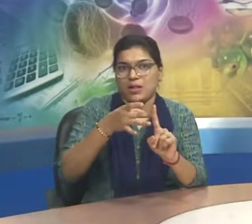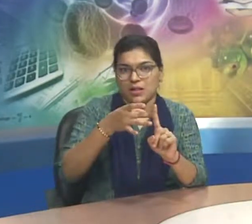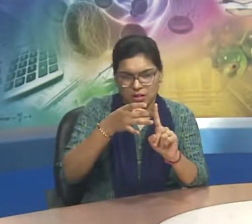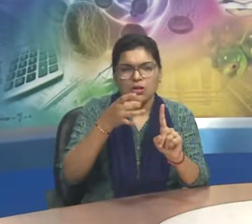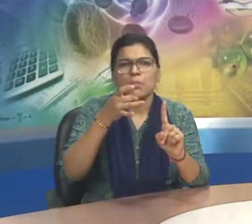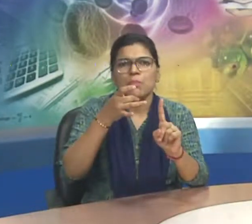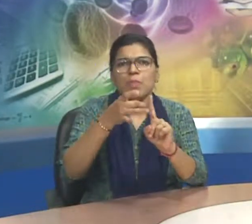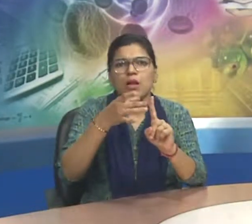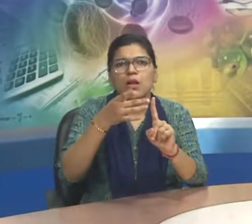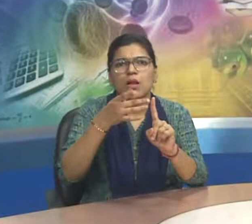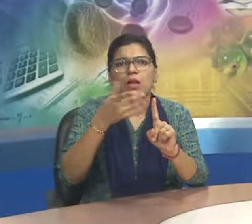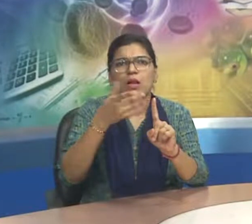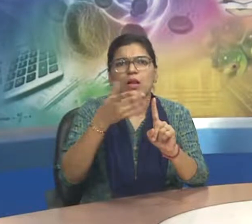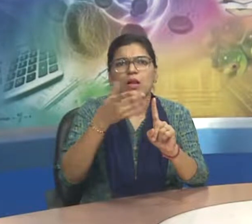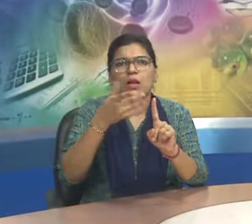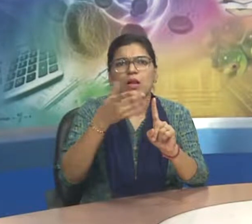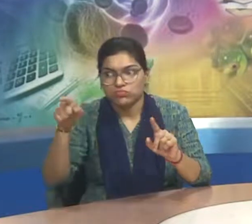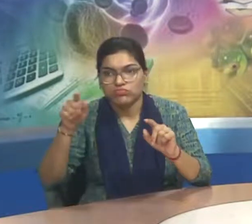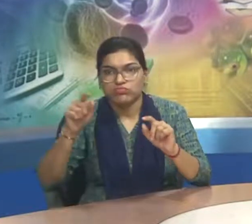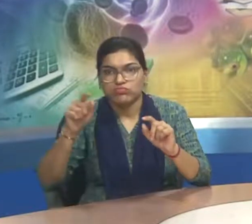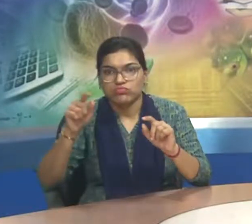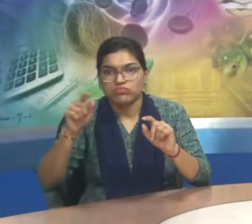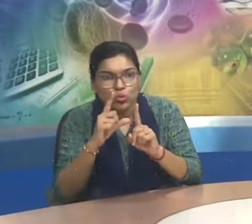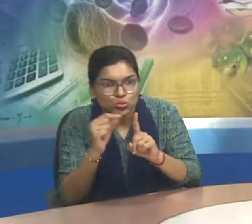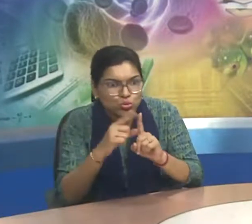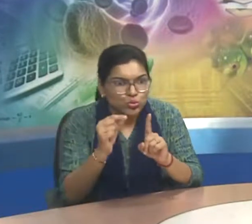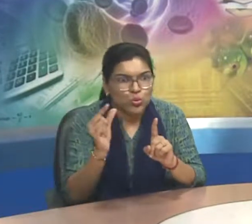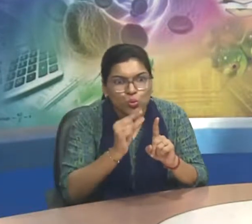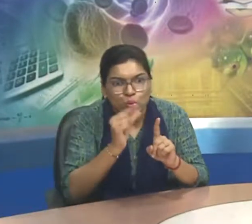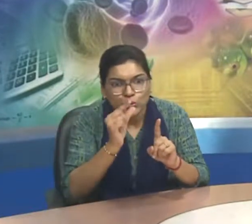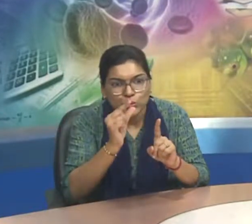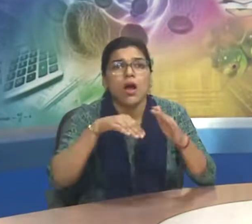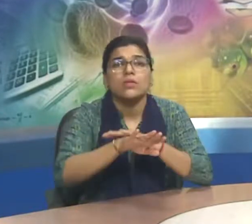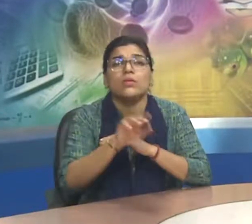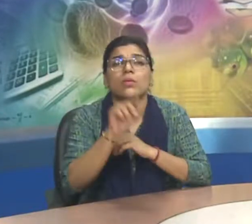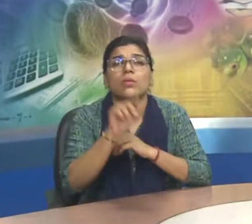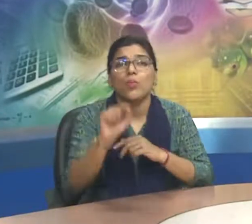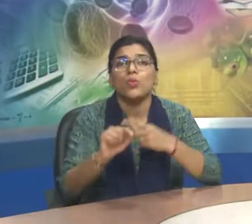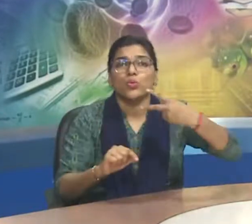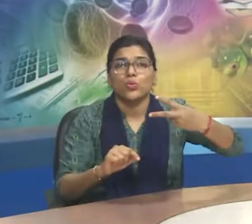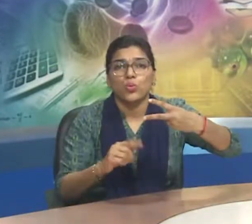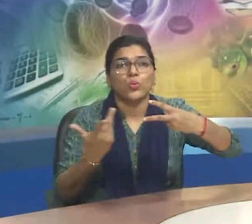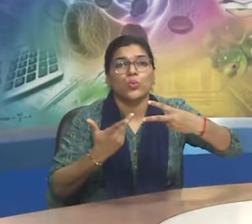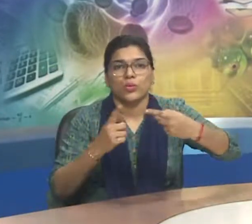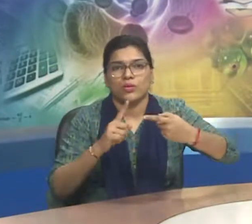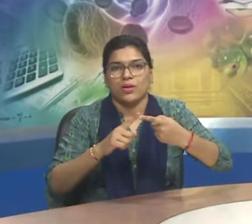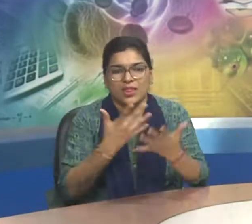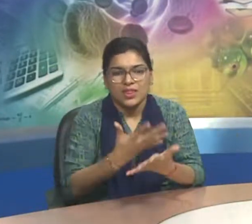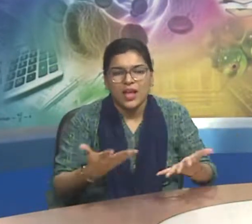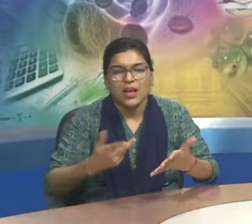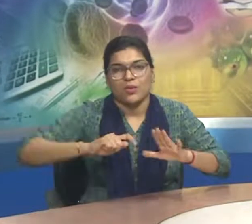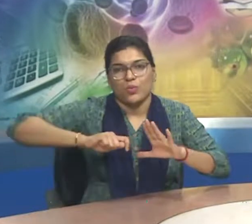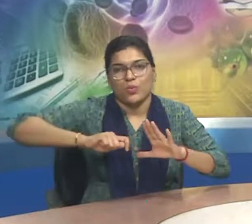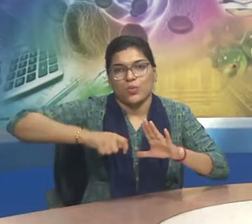And the second question was stating the 2 usage for metals which were used by